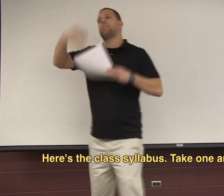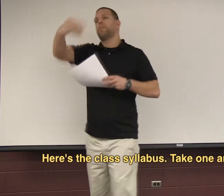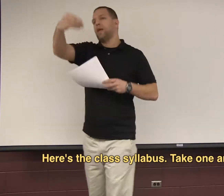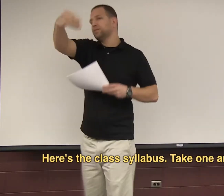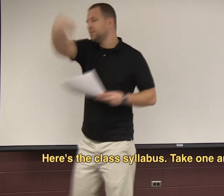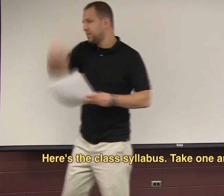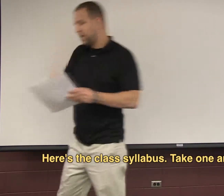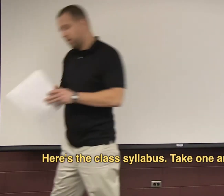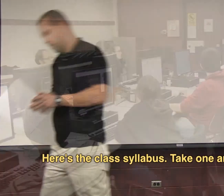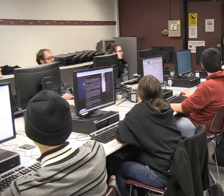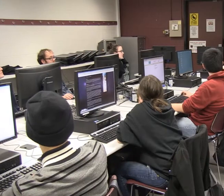to Morgan.